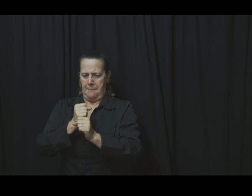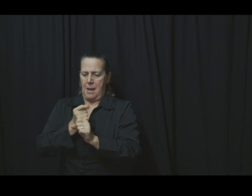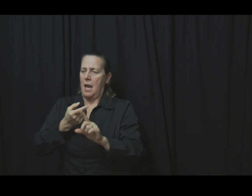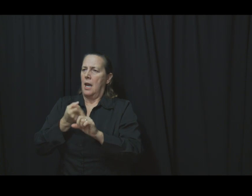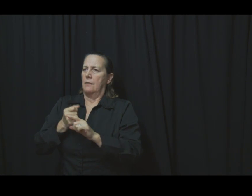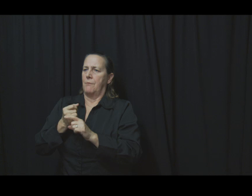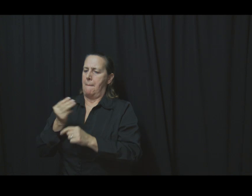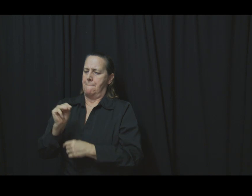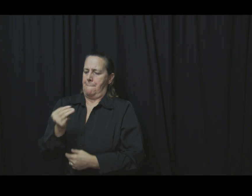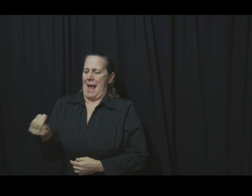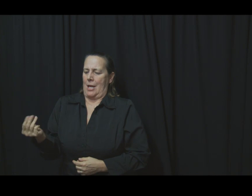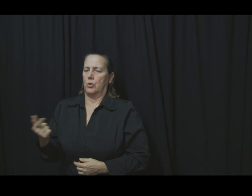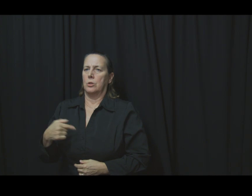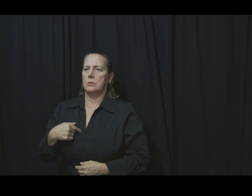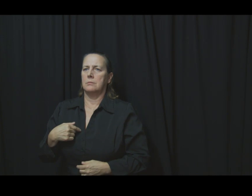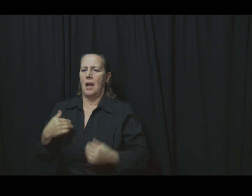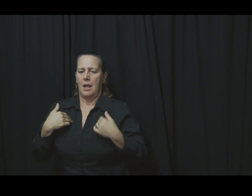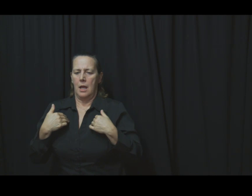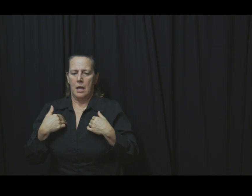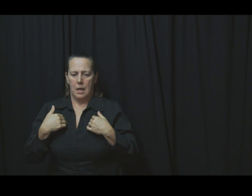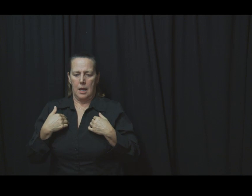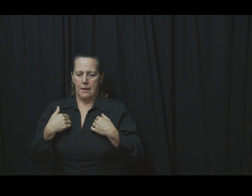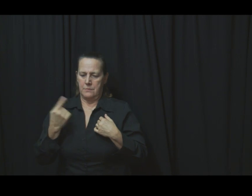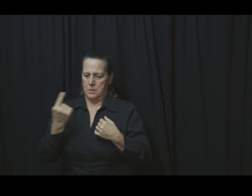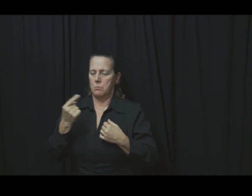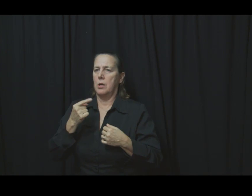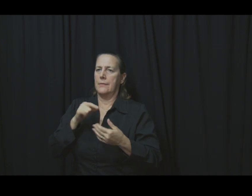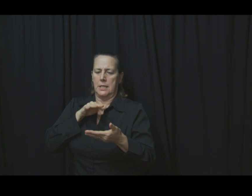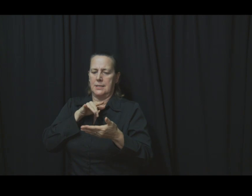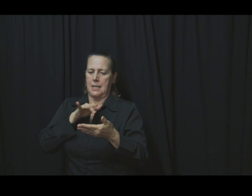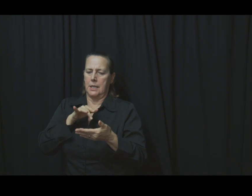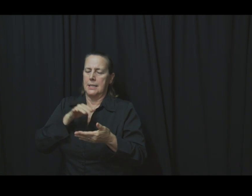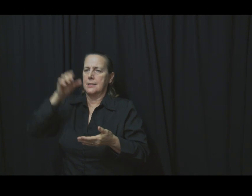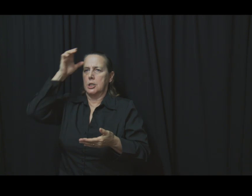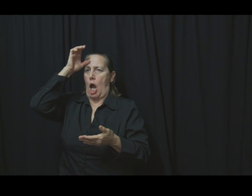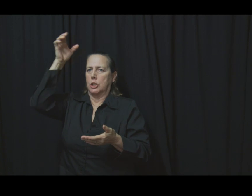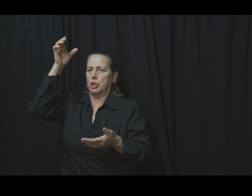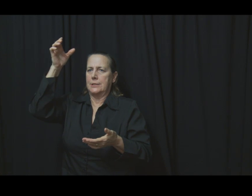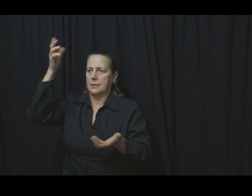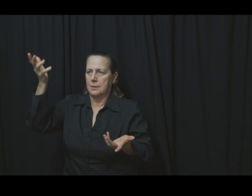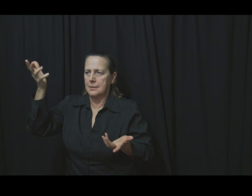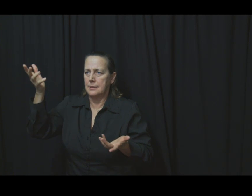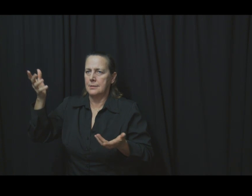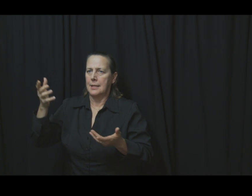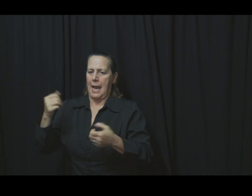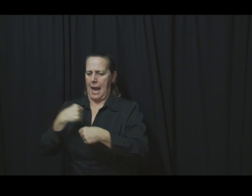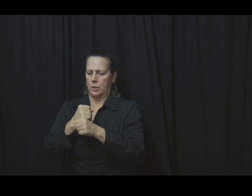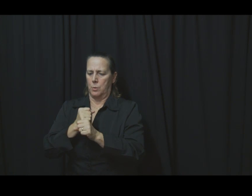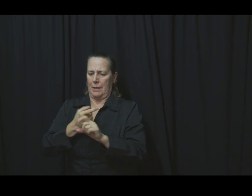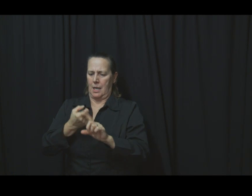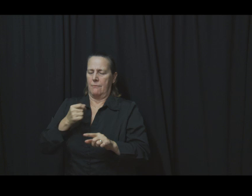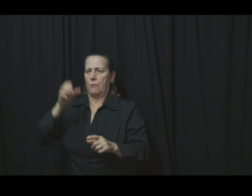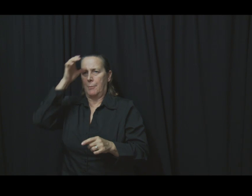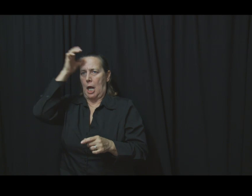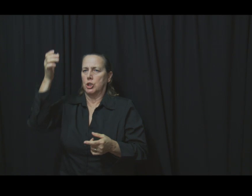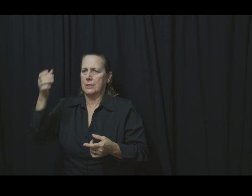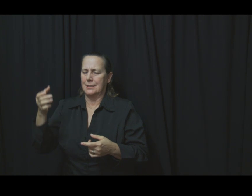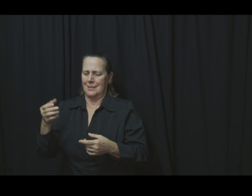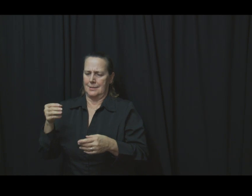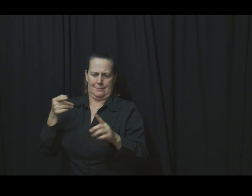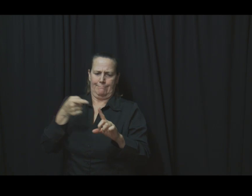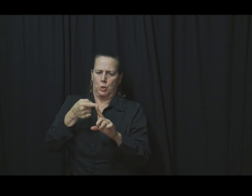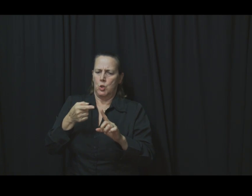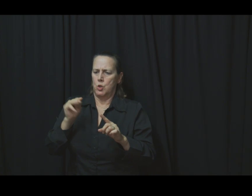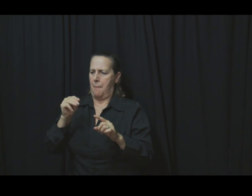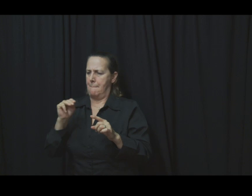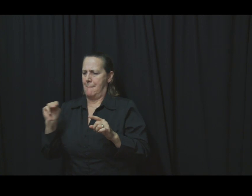studies the nature of consciousness. Now, I will say, I used to